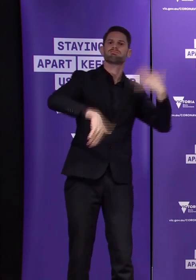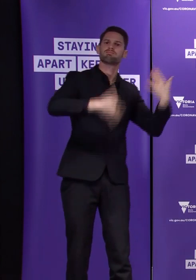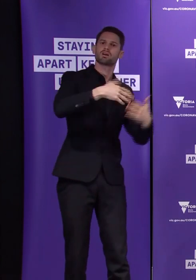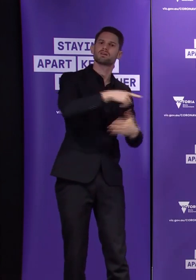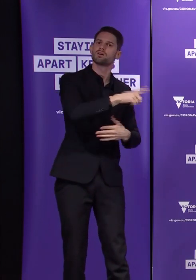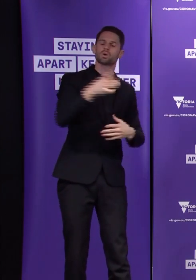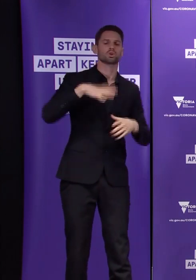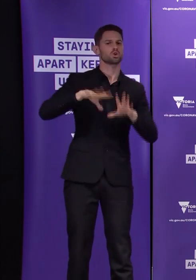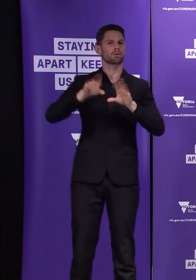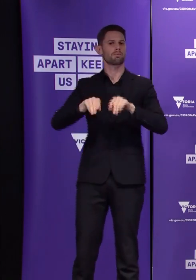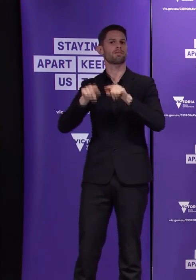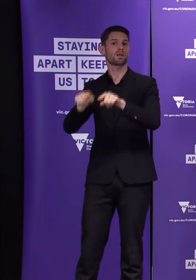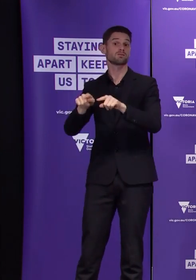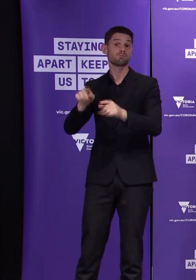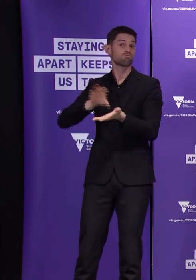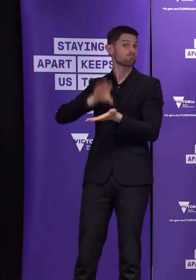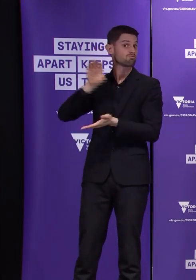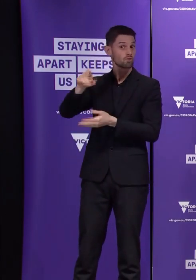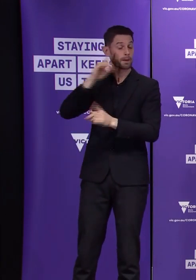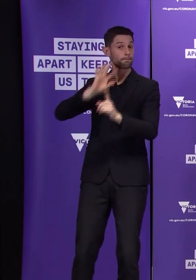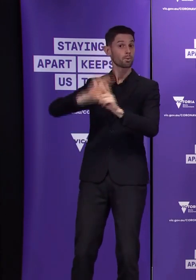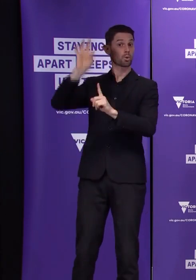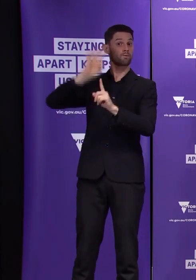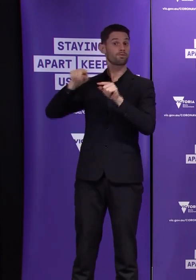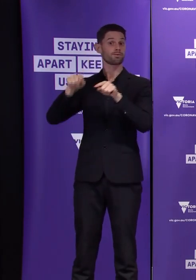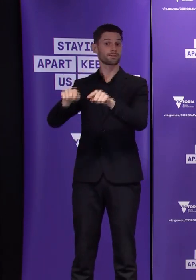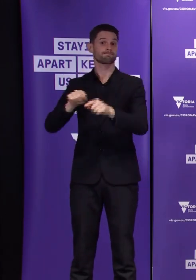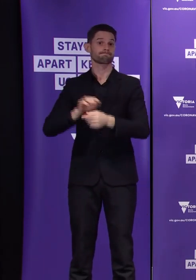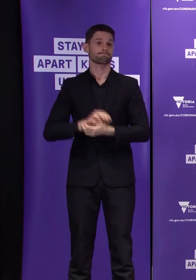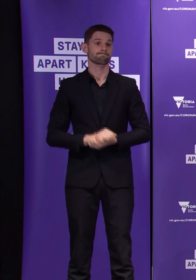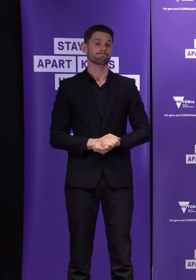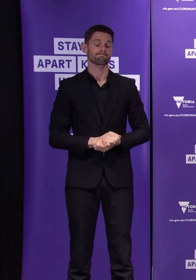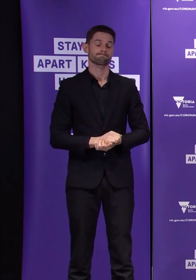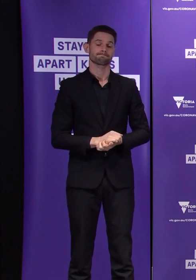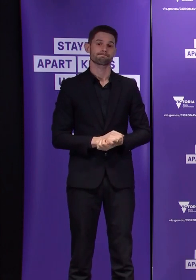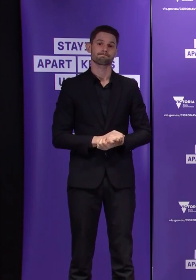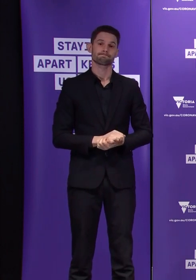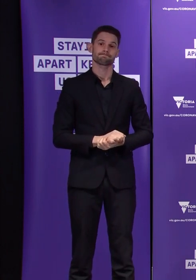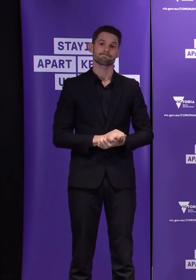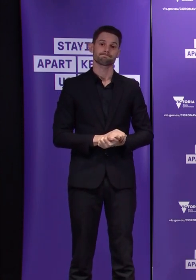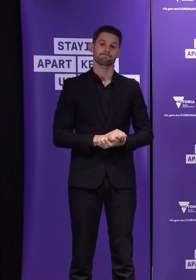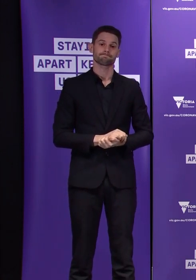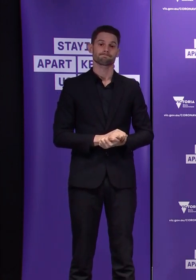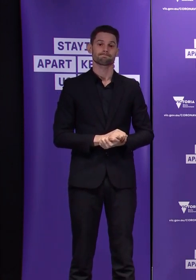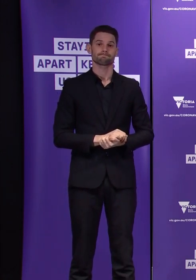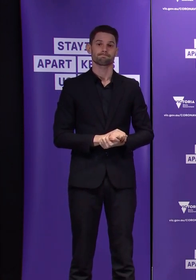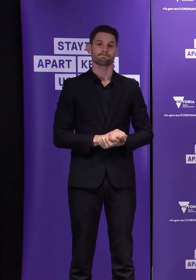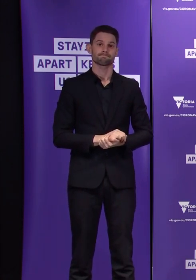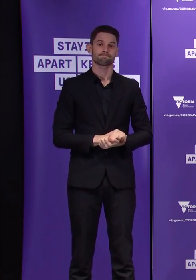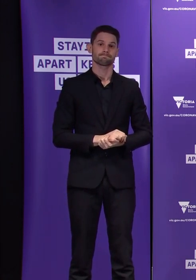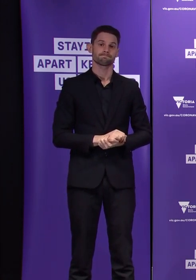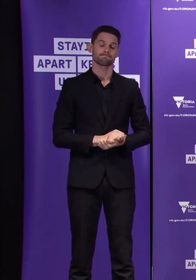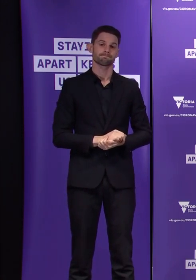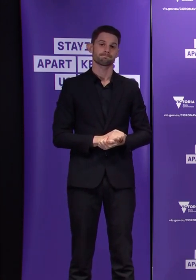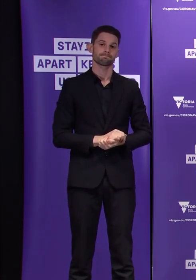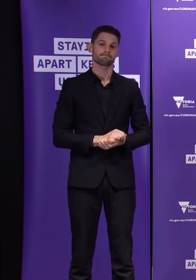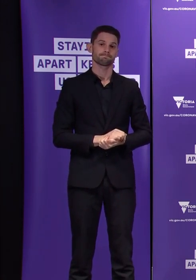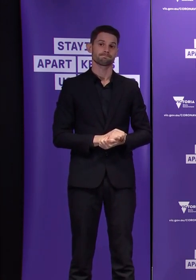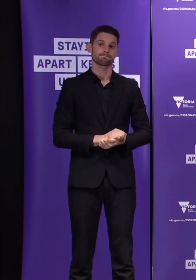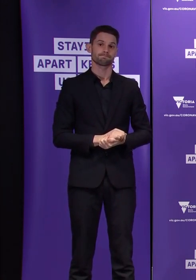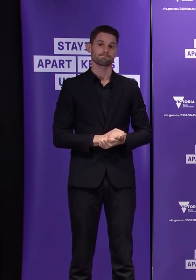I also wanted to highlight in this, and it's a message that we've been taking every opportunity